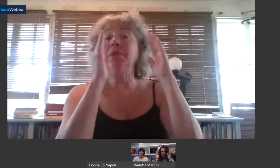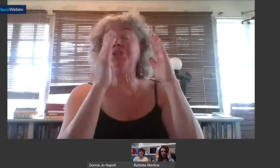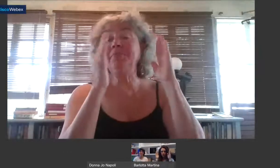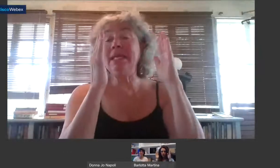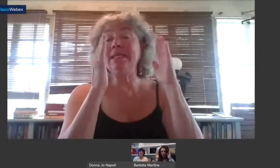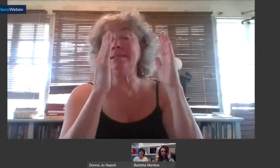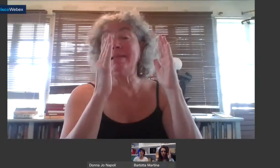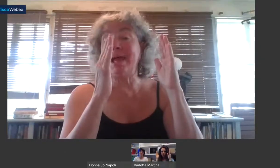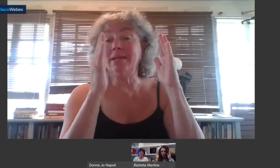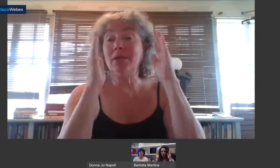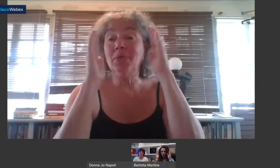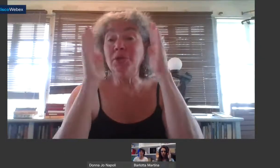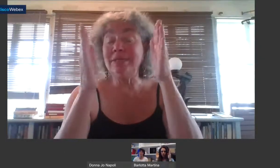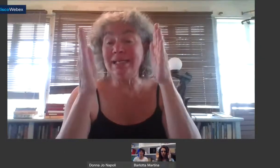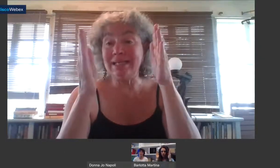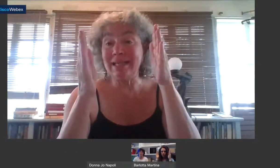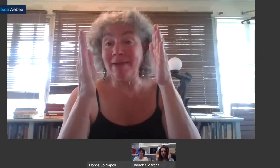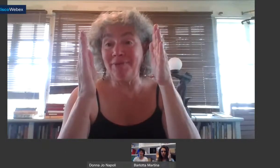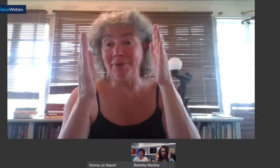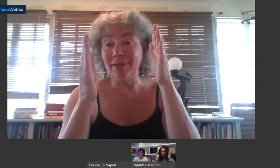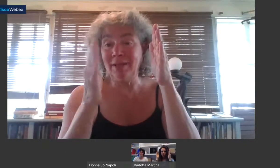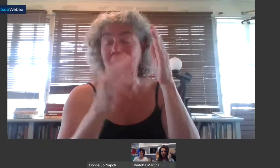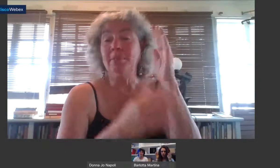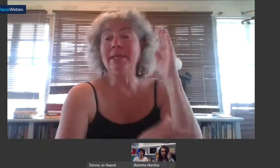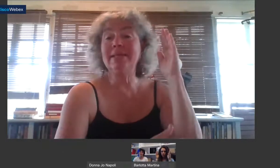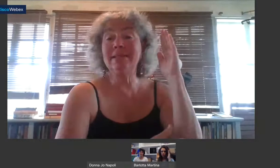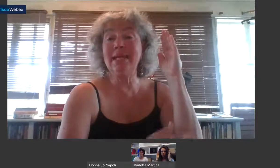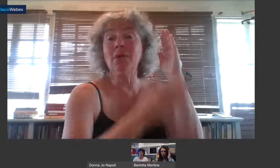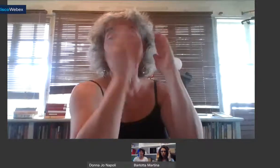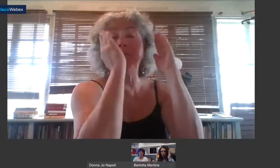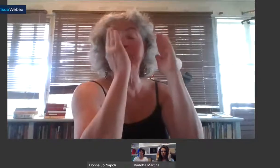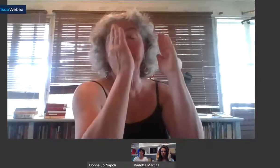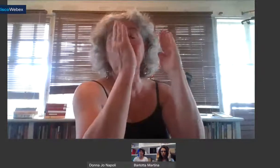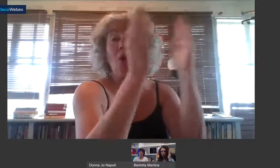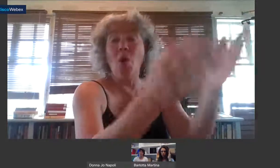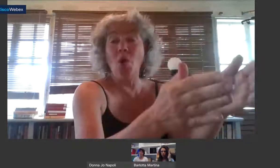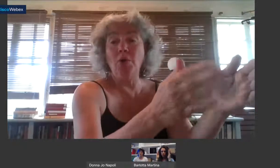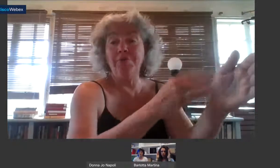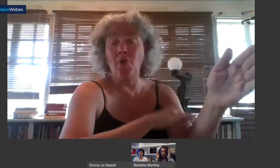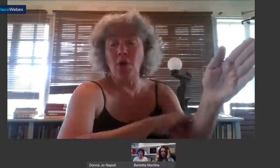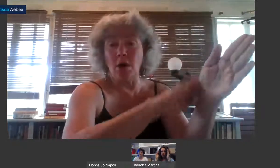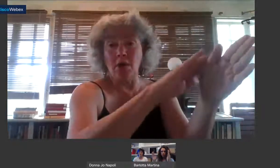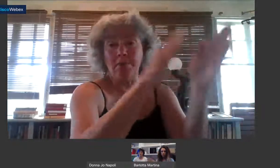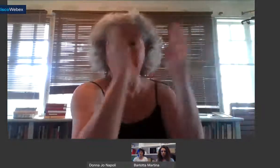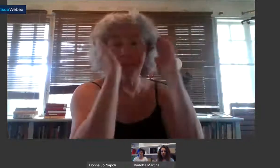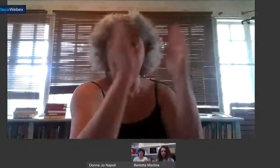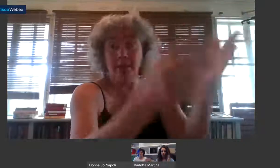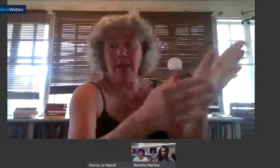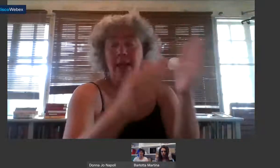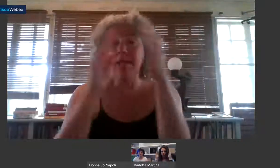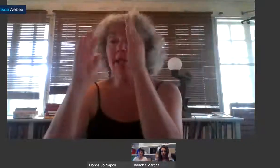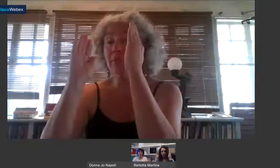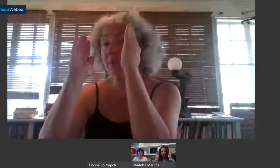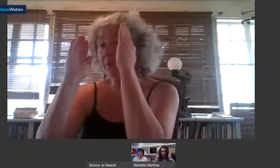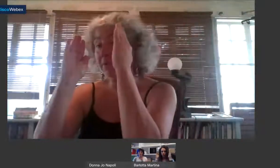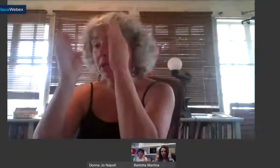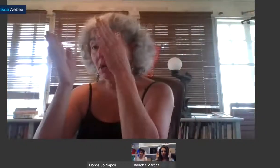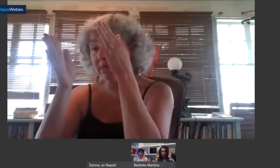which means that we're using less effort, because here we were moving the whole forearm, and here we were moving only